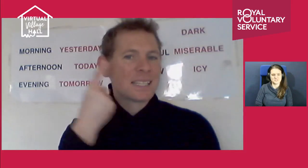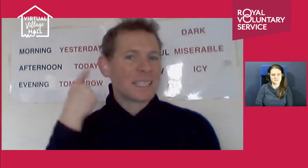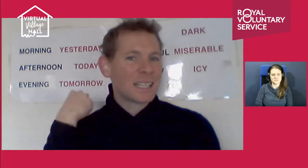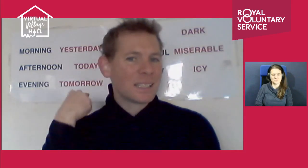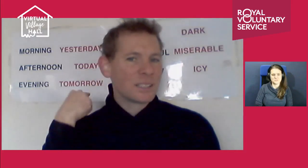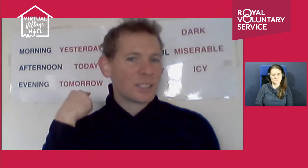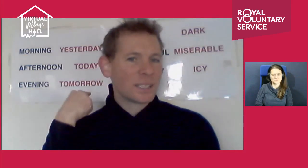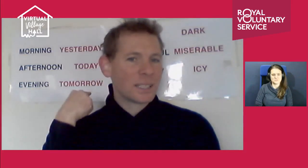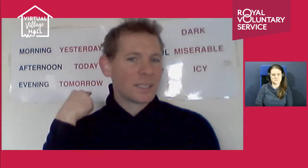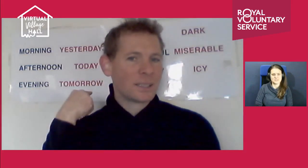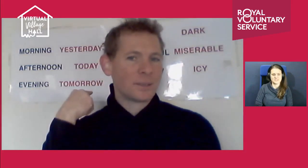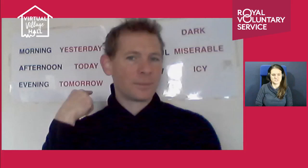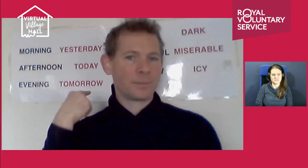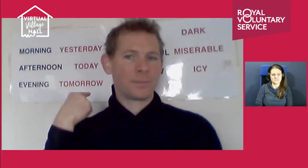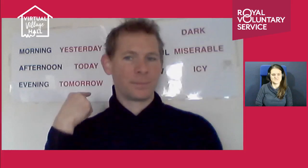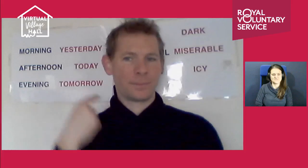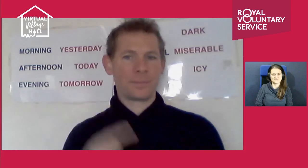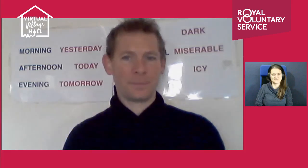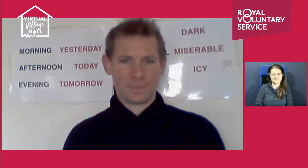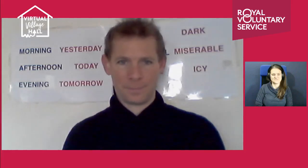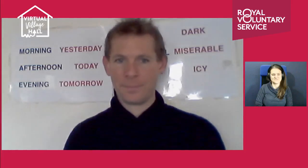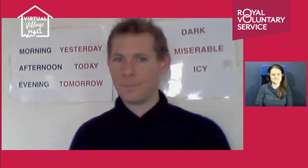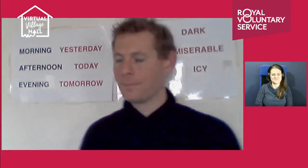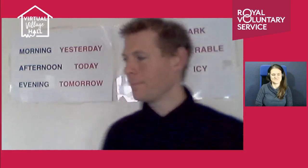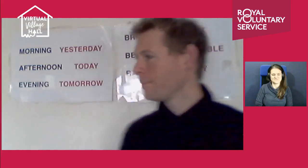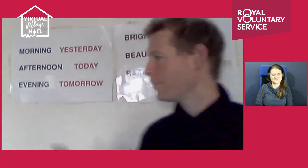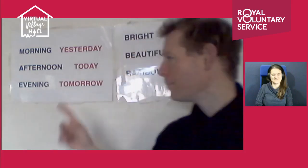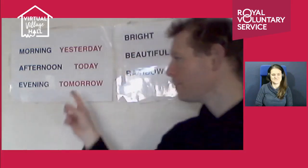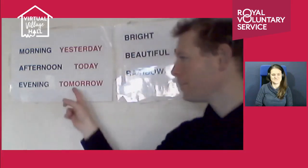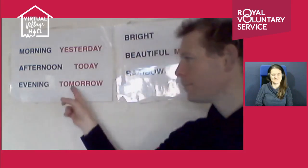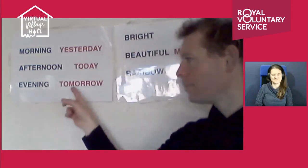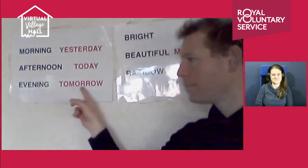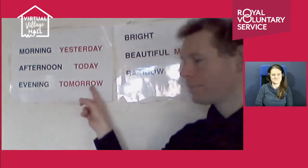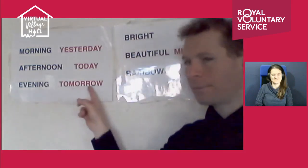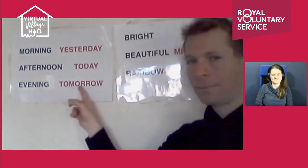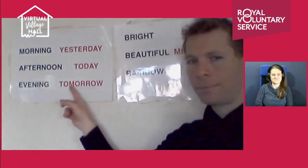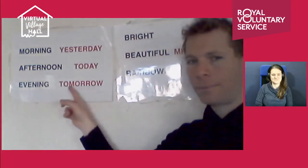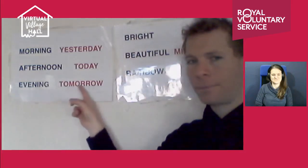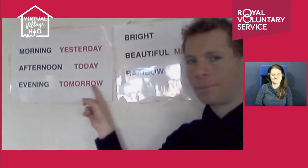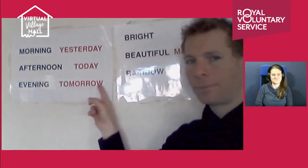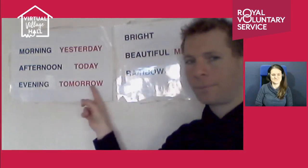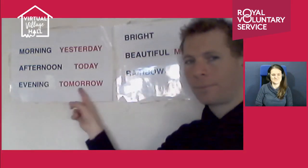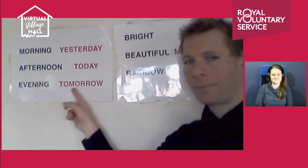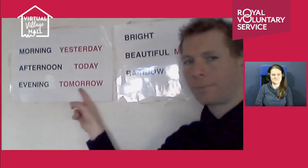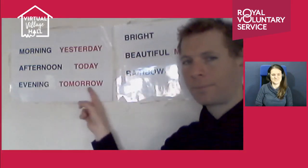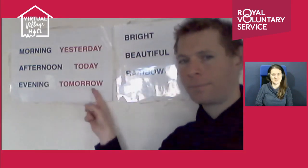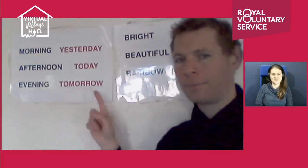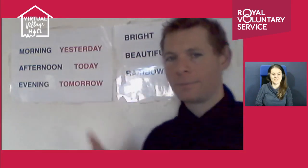Okay? Yesterday.